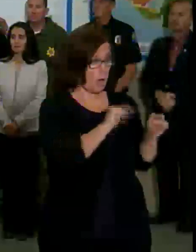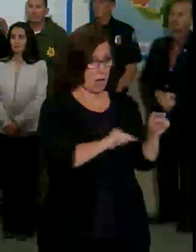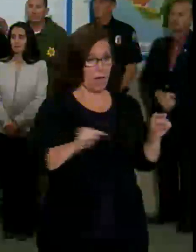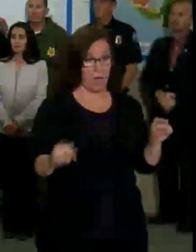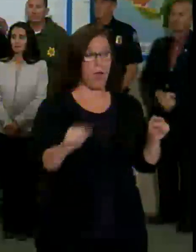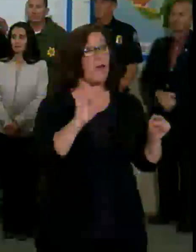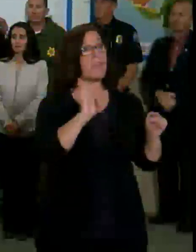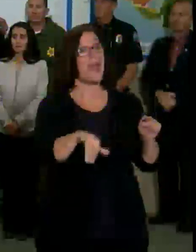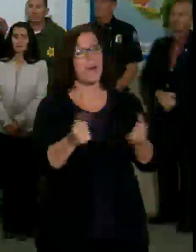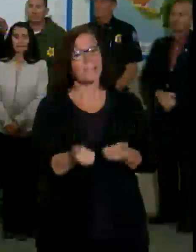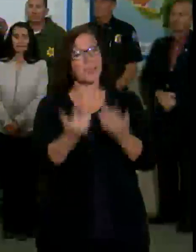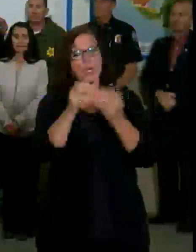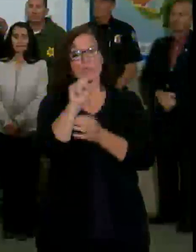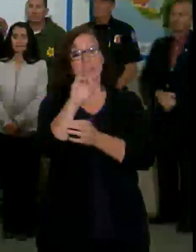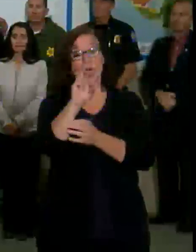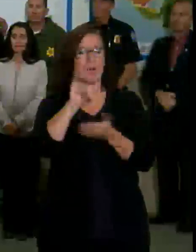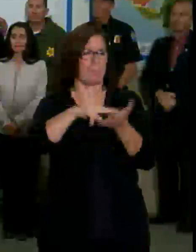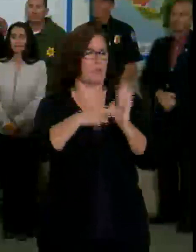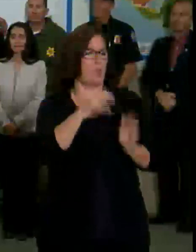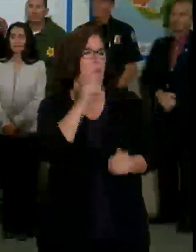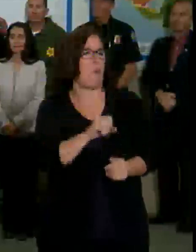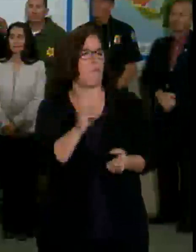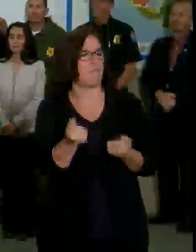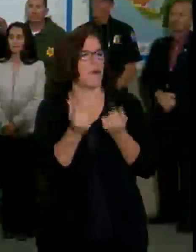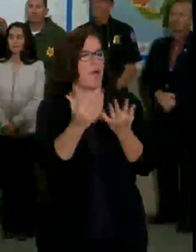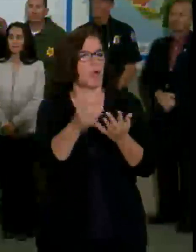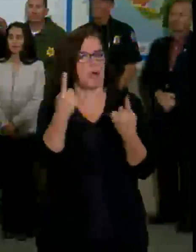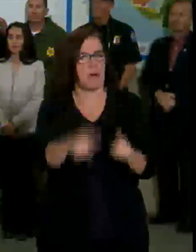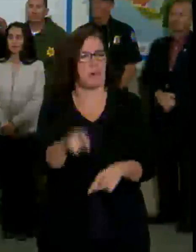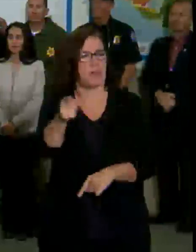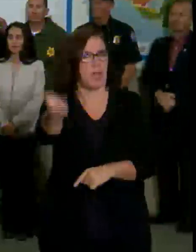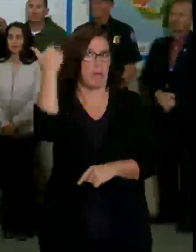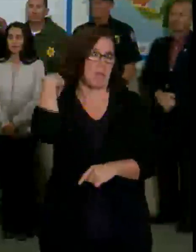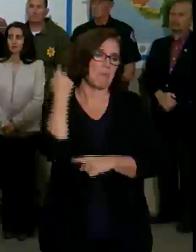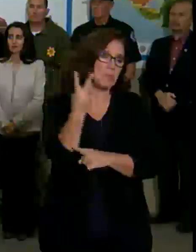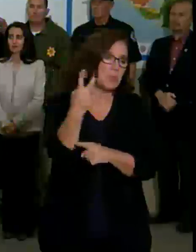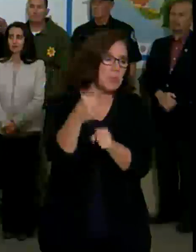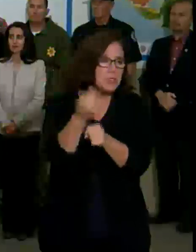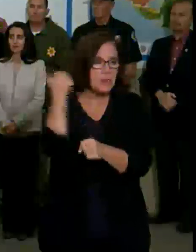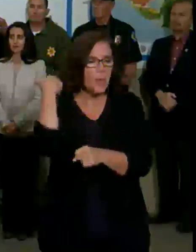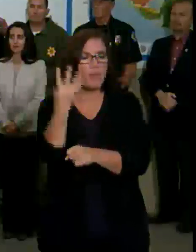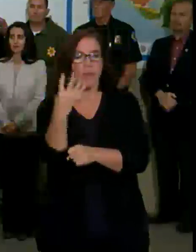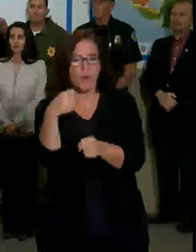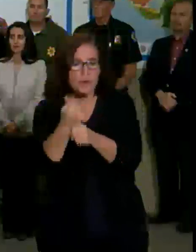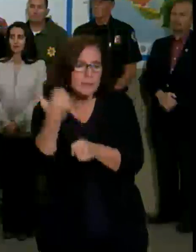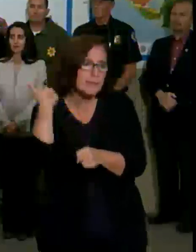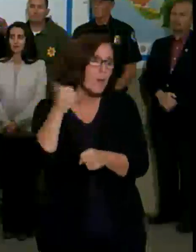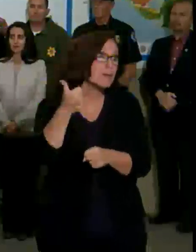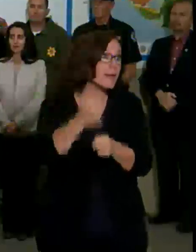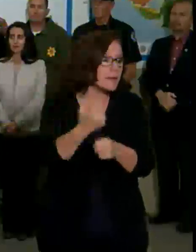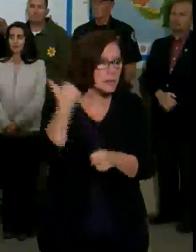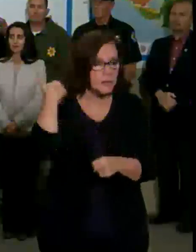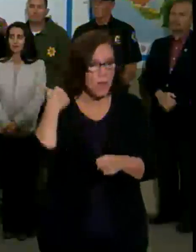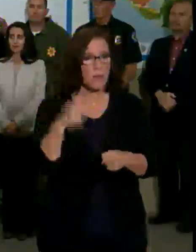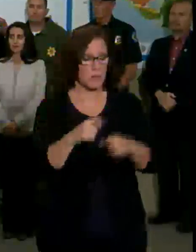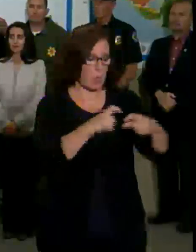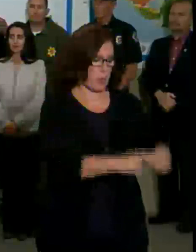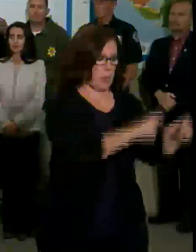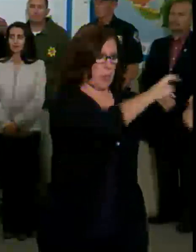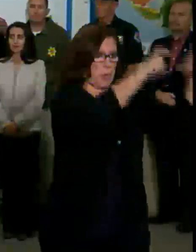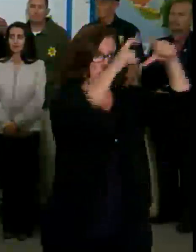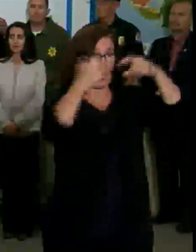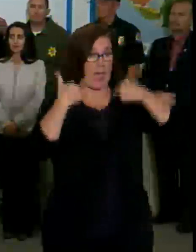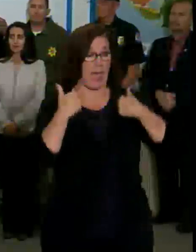because of the burn scars, history repeats itself, especially with fire. And control points that were used with one